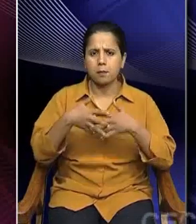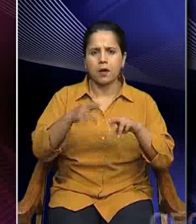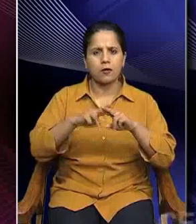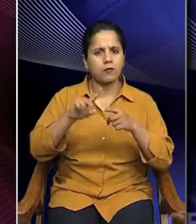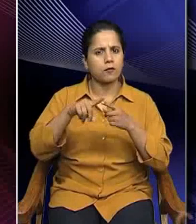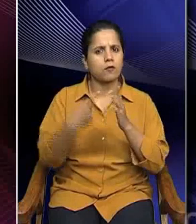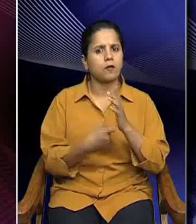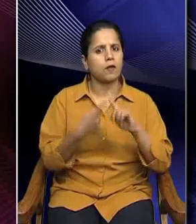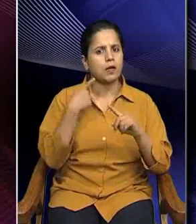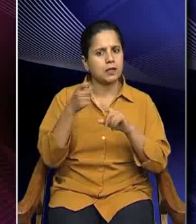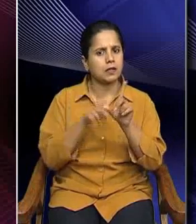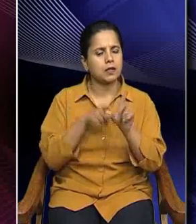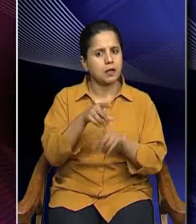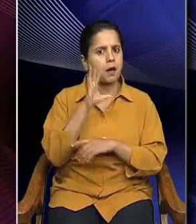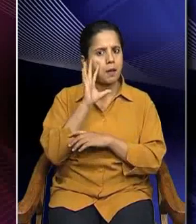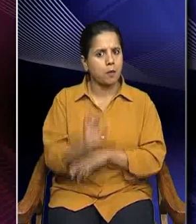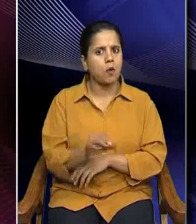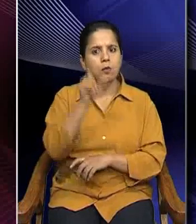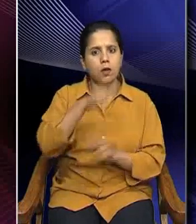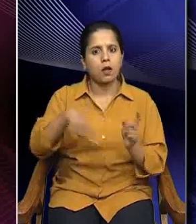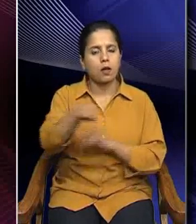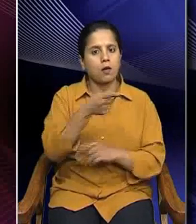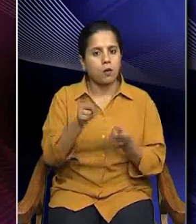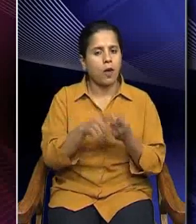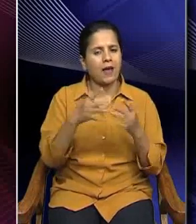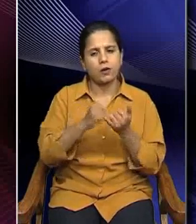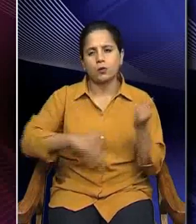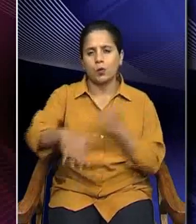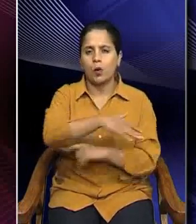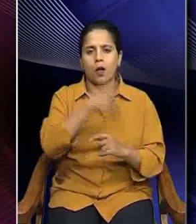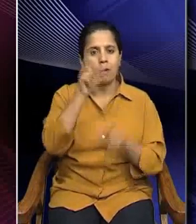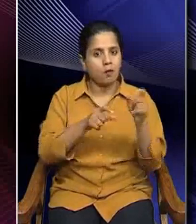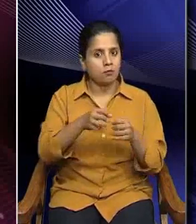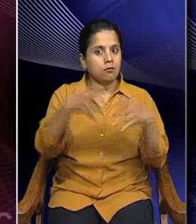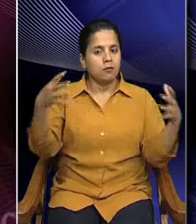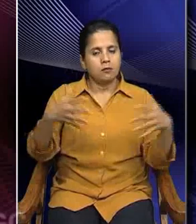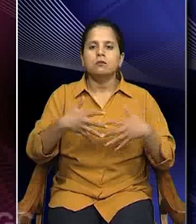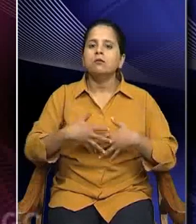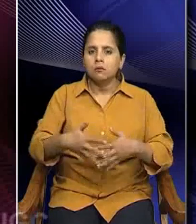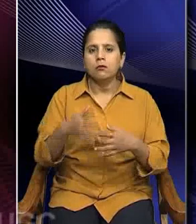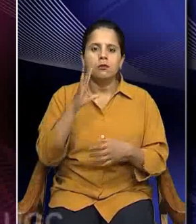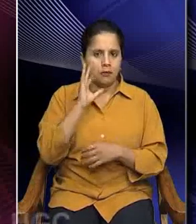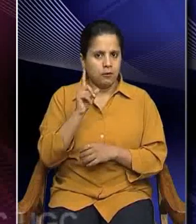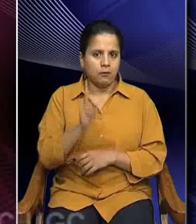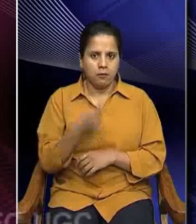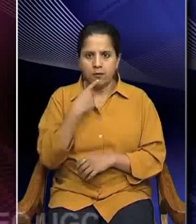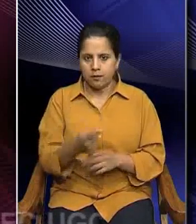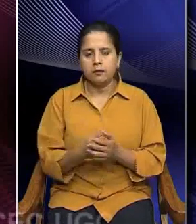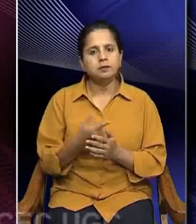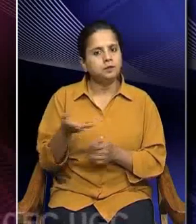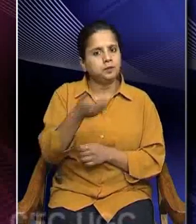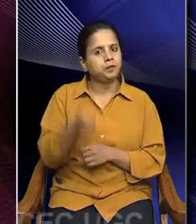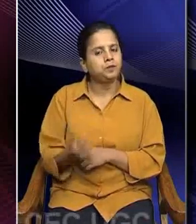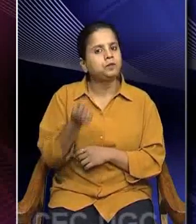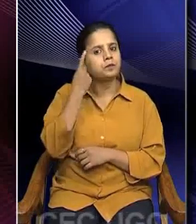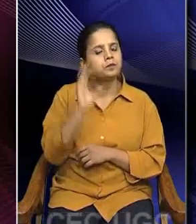important components of population in any society. And today we would like to understand what is